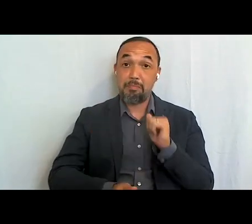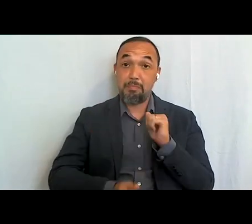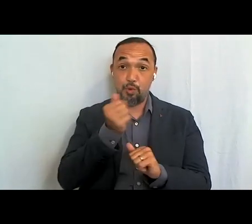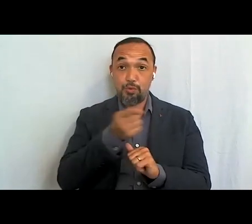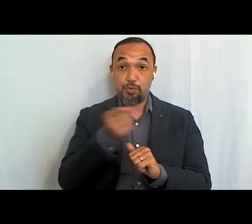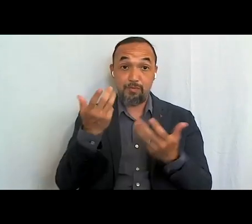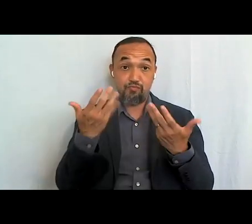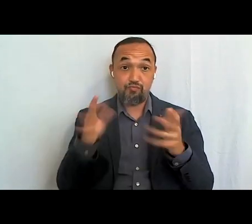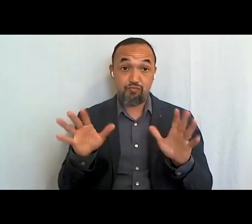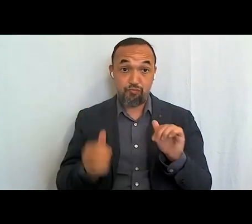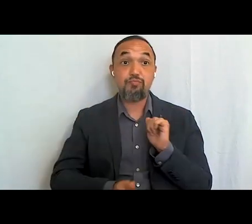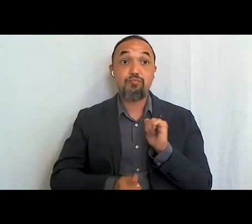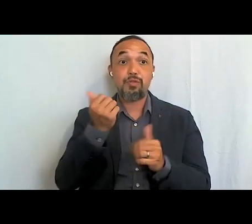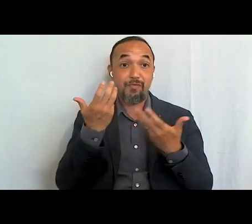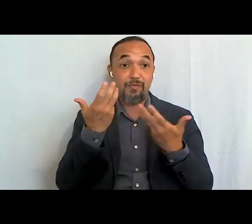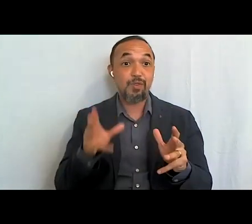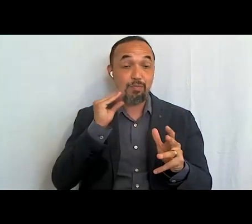of you have done GISH before. This is excellent.